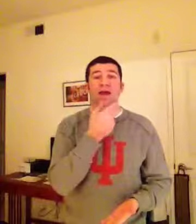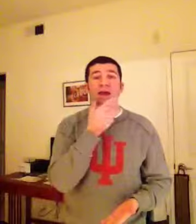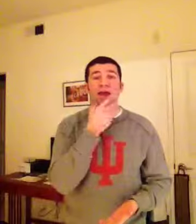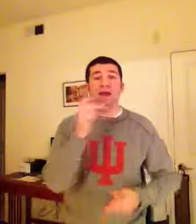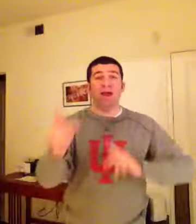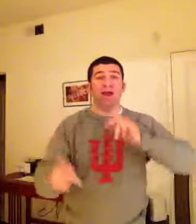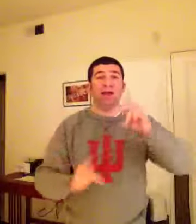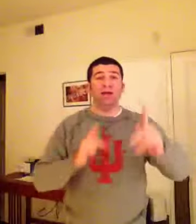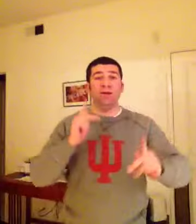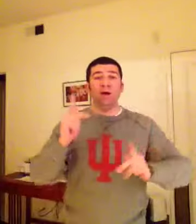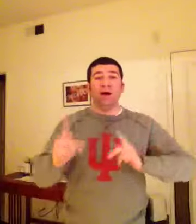Yisrael,